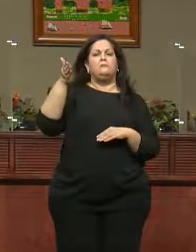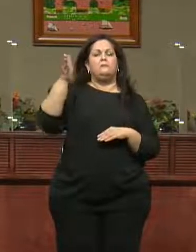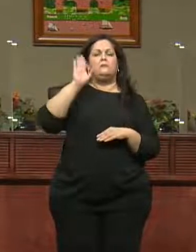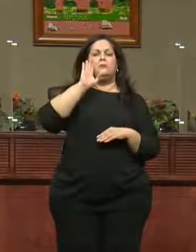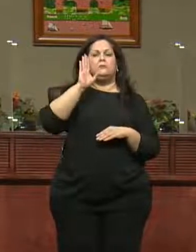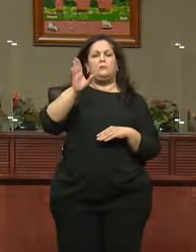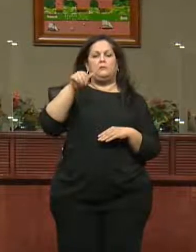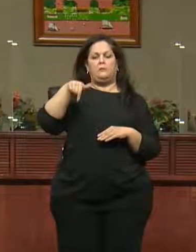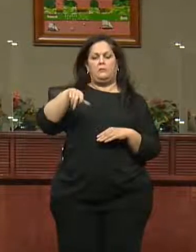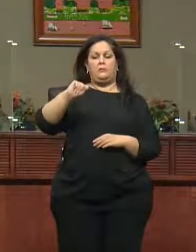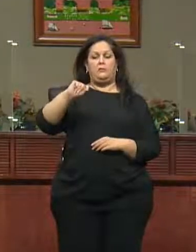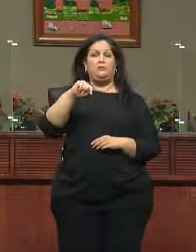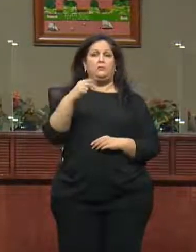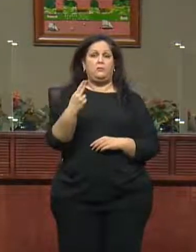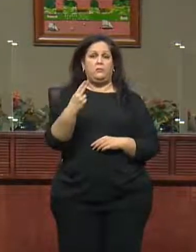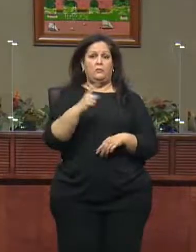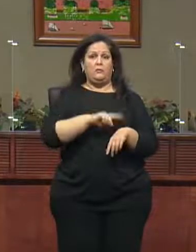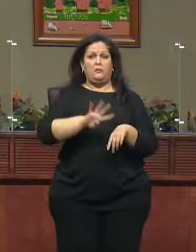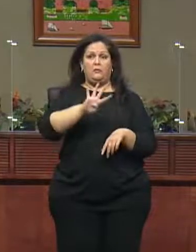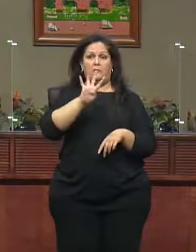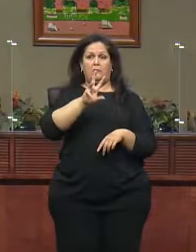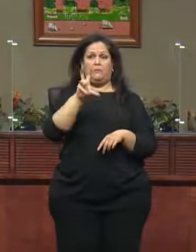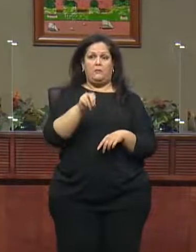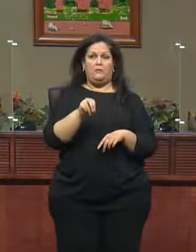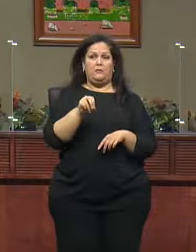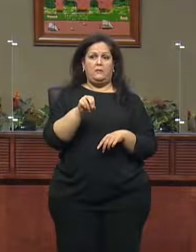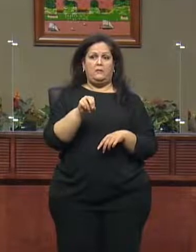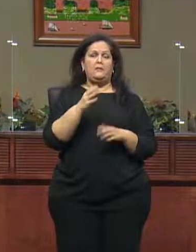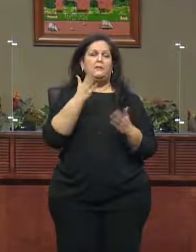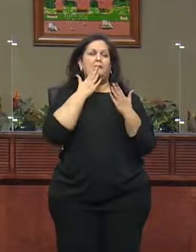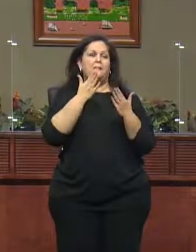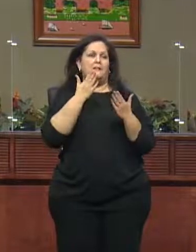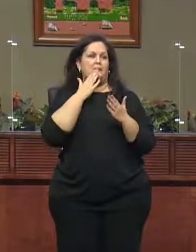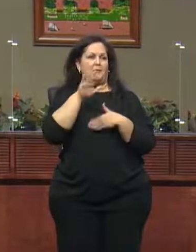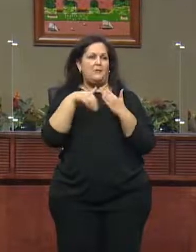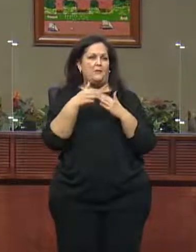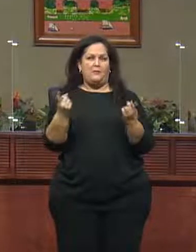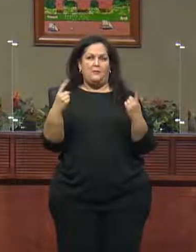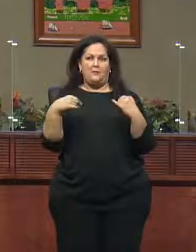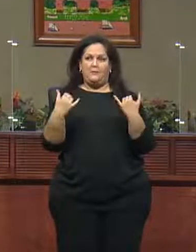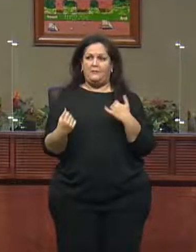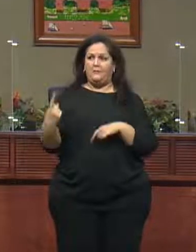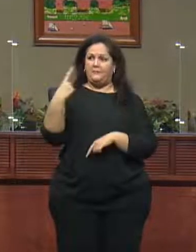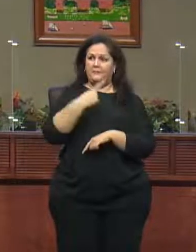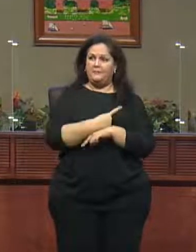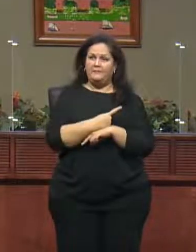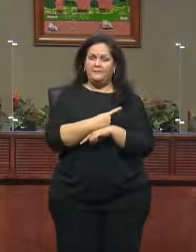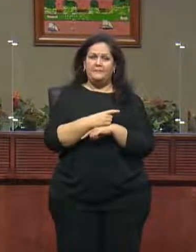for this coming Thursday at 4:30 p.m. Thank you all for joining us here today.